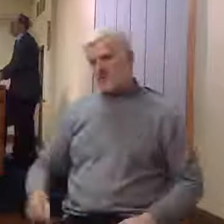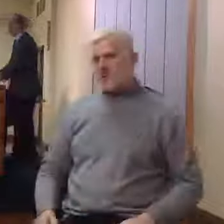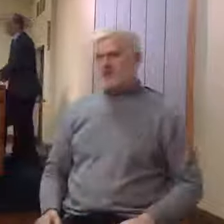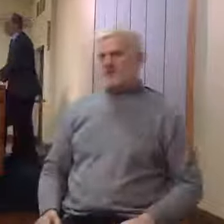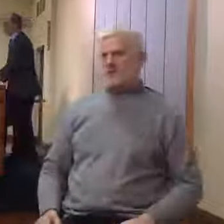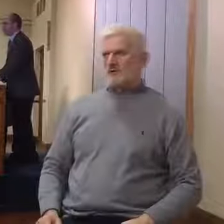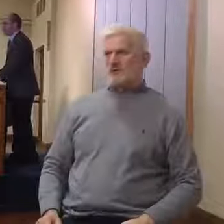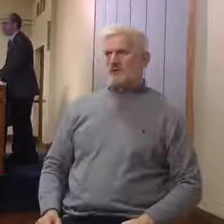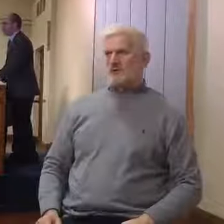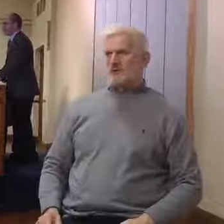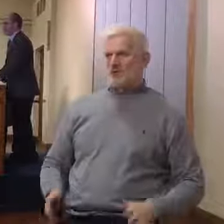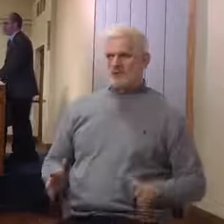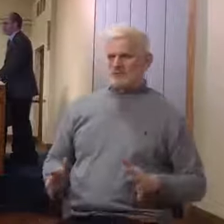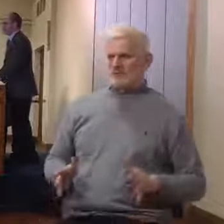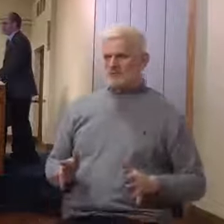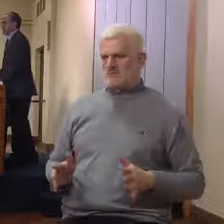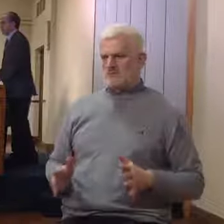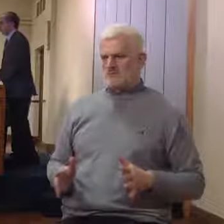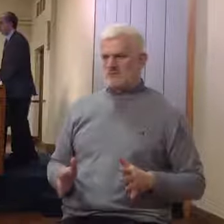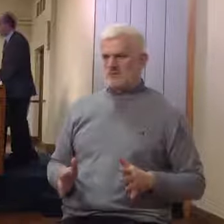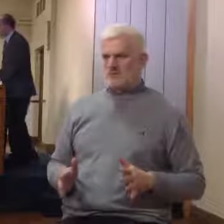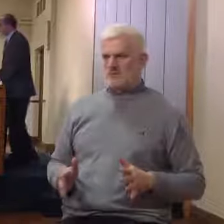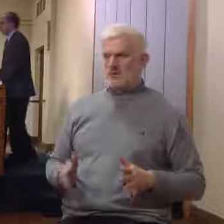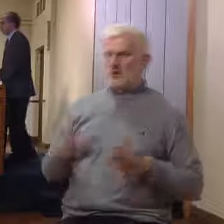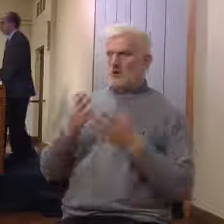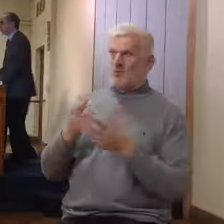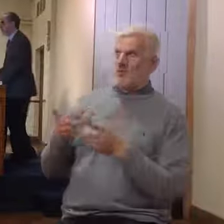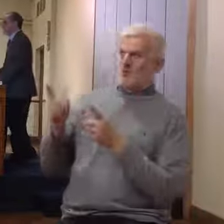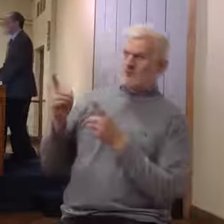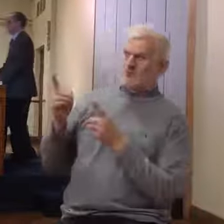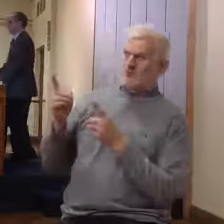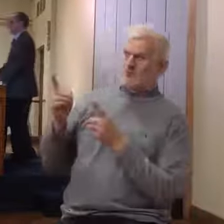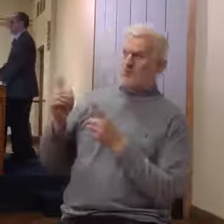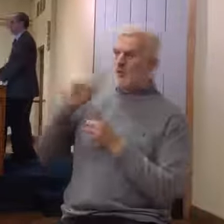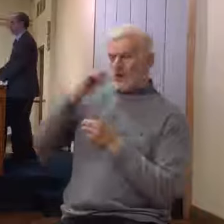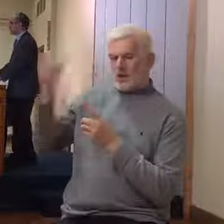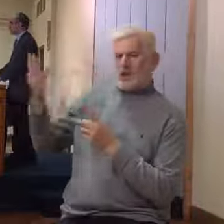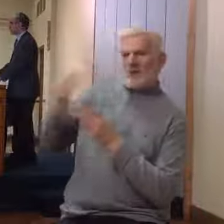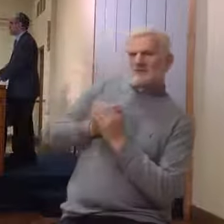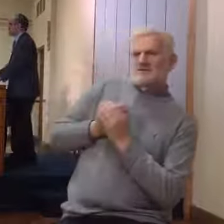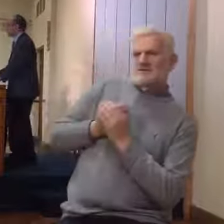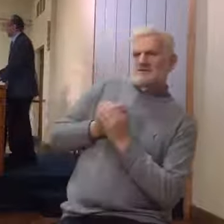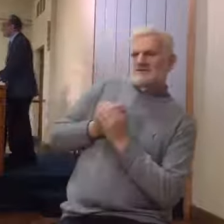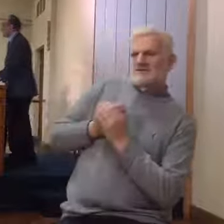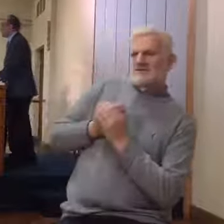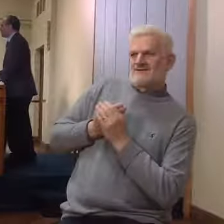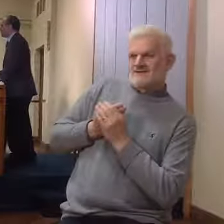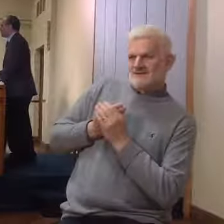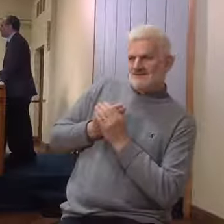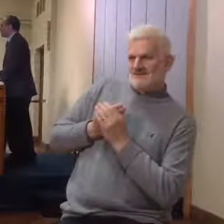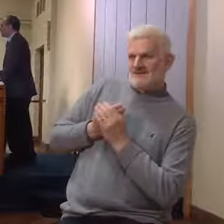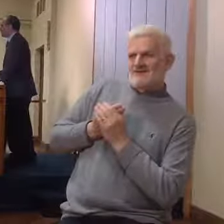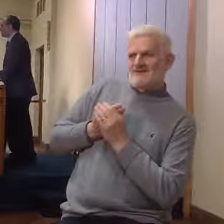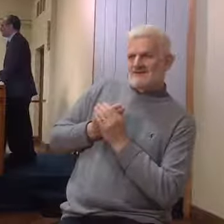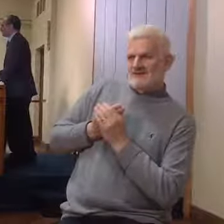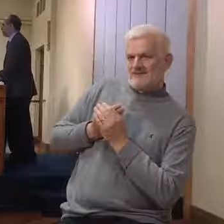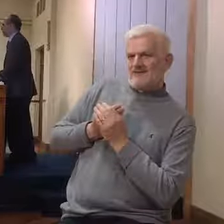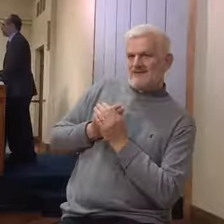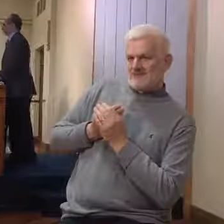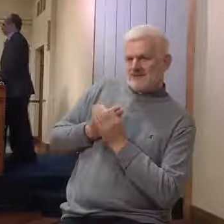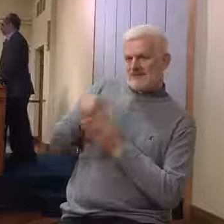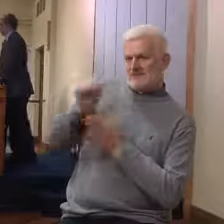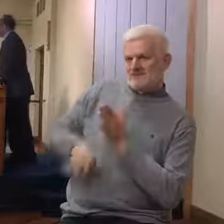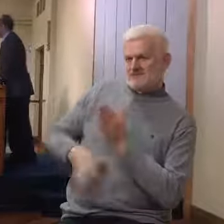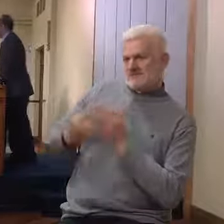And if we obey the Lord, he will come and be with us. That's why so many times in the word of God he